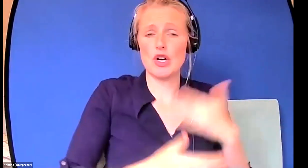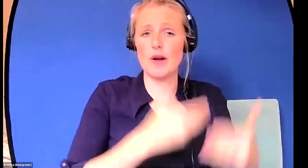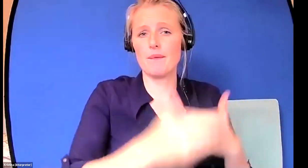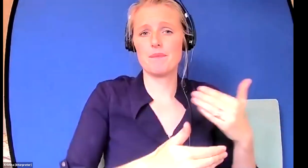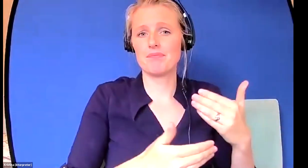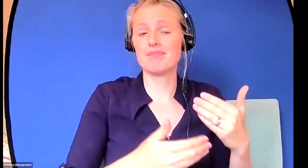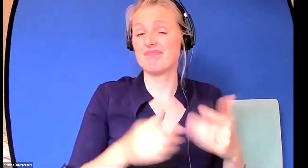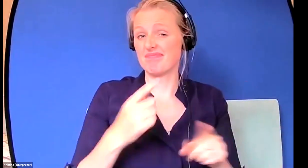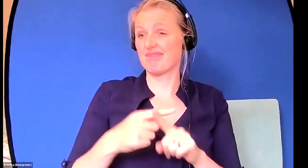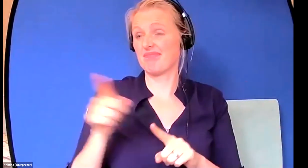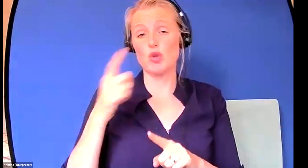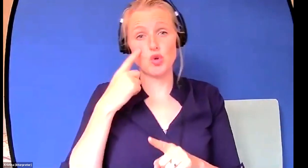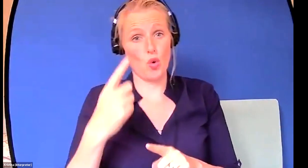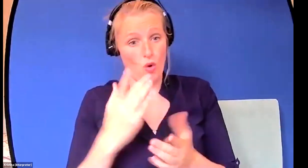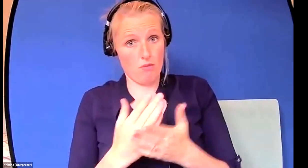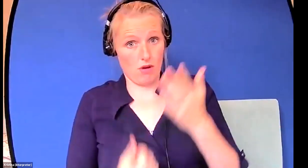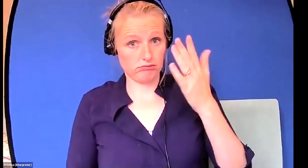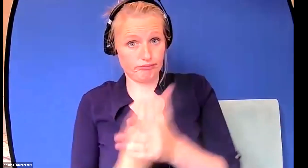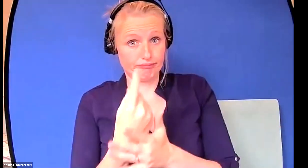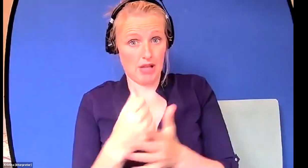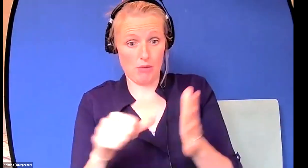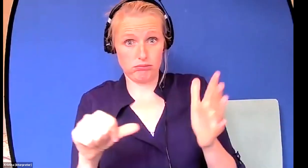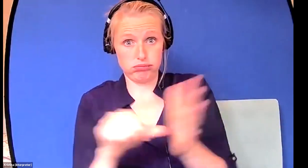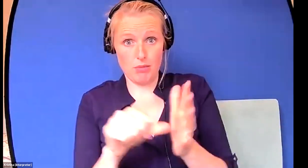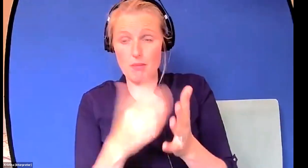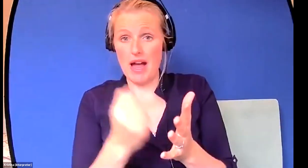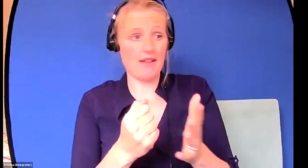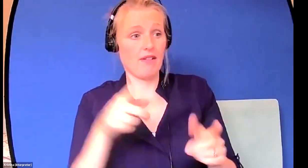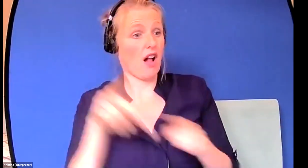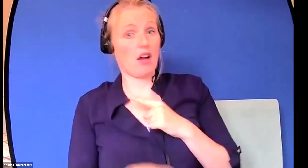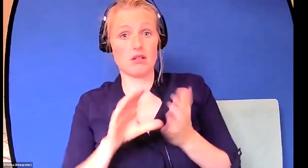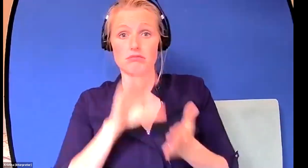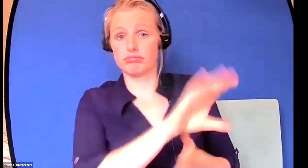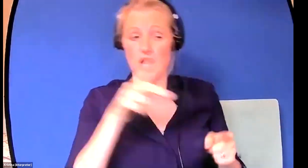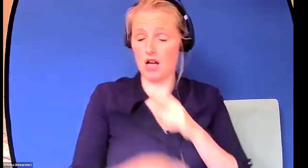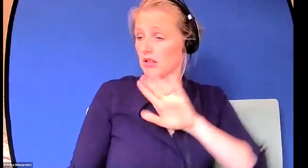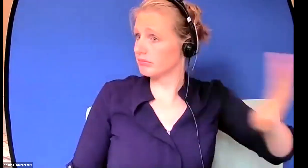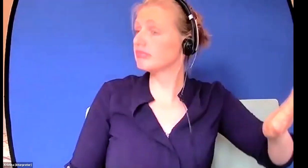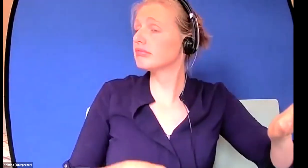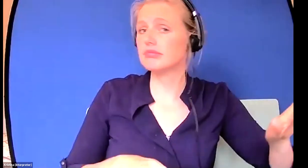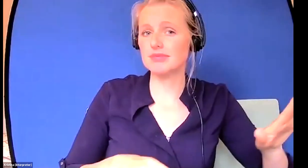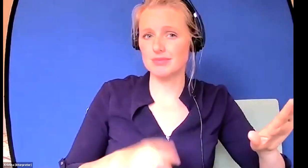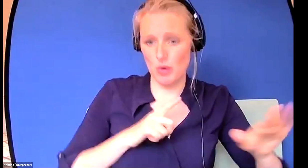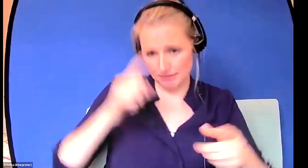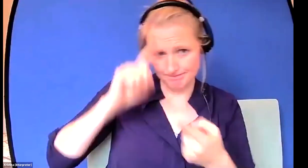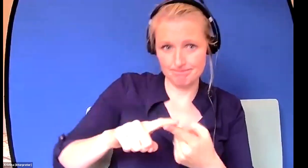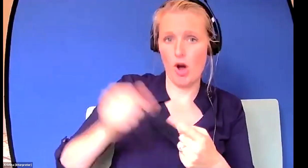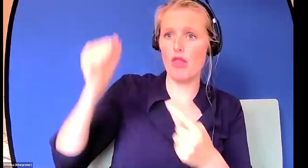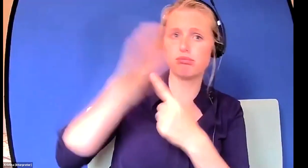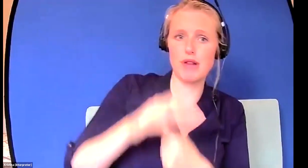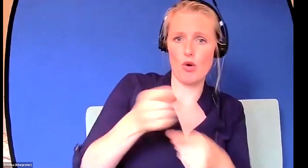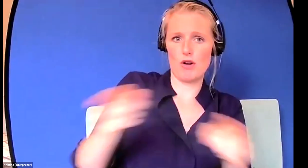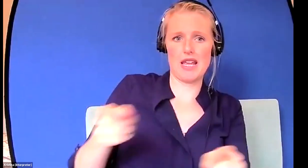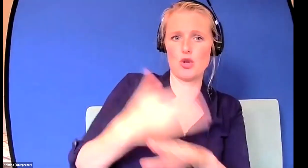of trouble to meet the demands of economic priority. So I would say, in short, cultural workers were